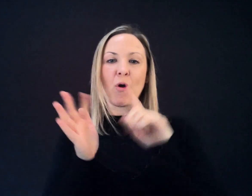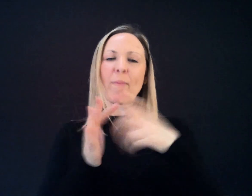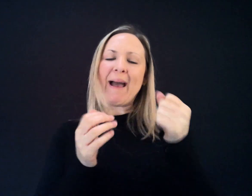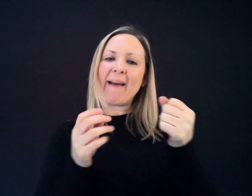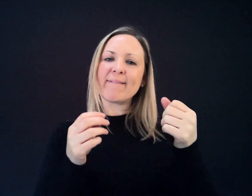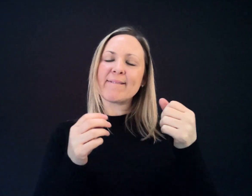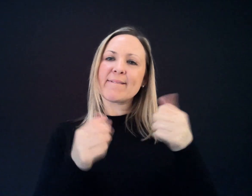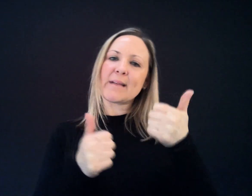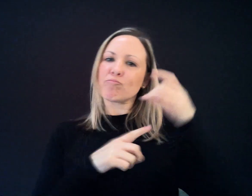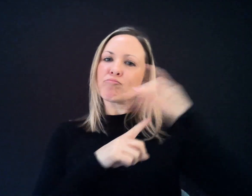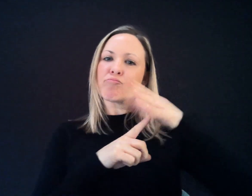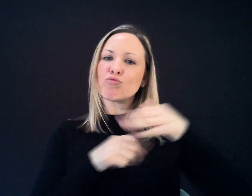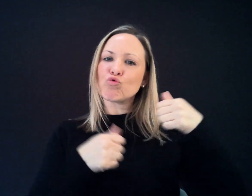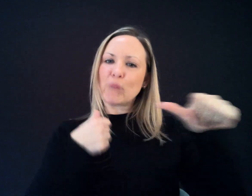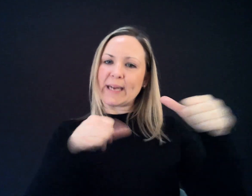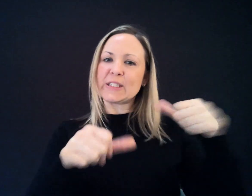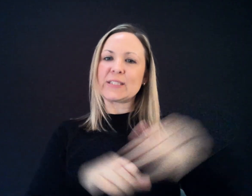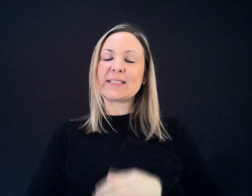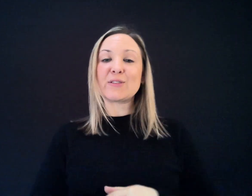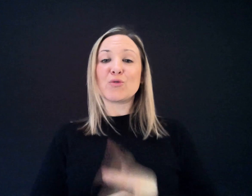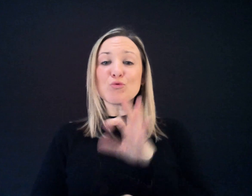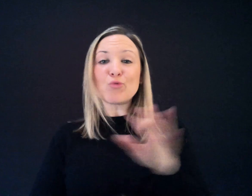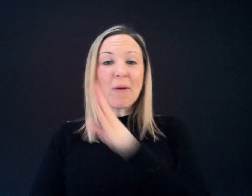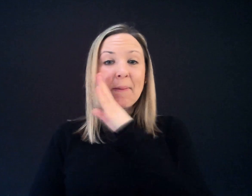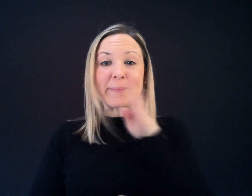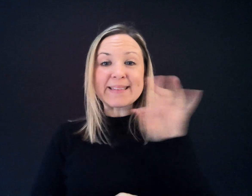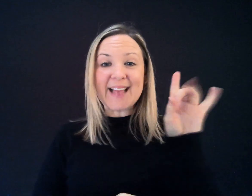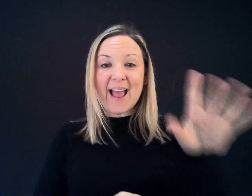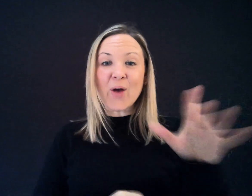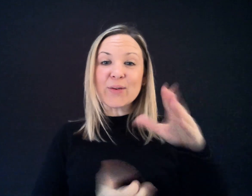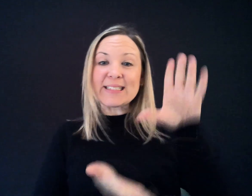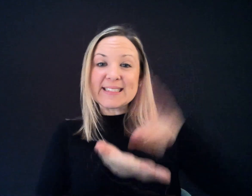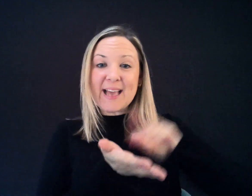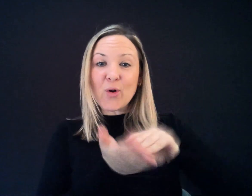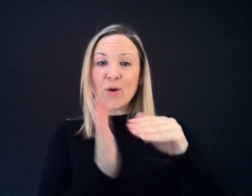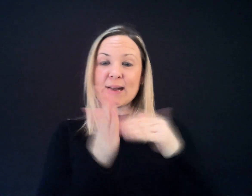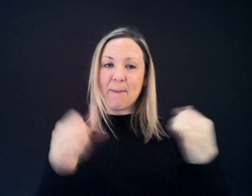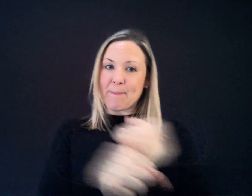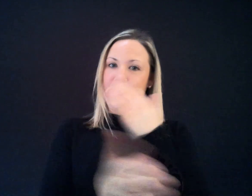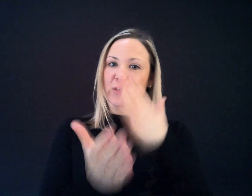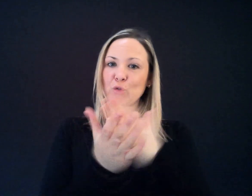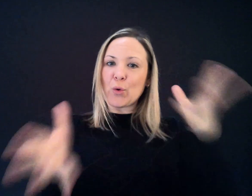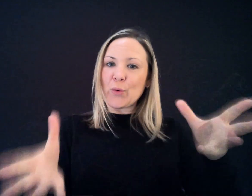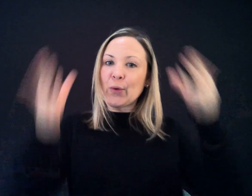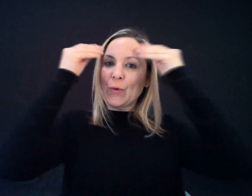strategies. Don't miss out. Download it now to empower yourself and others in the Usher syndrome